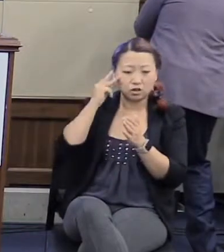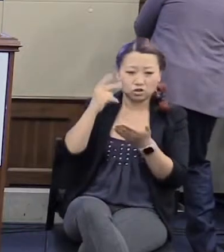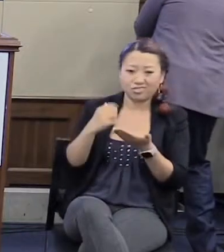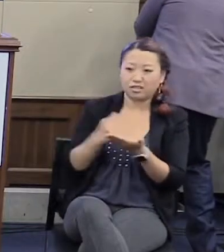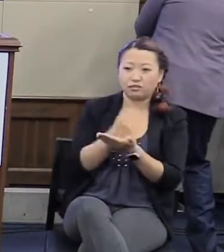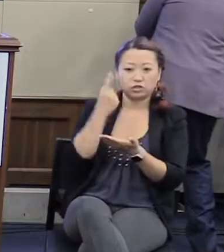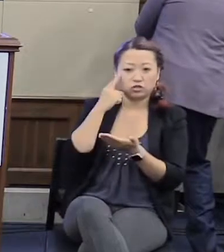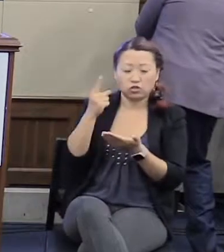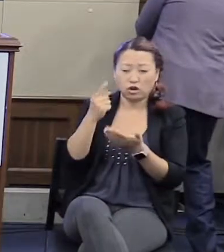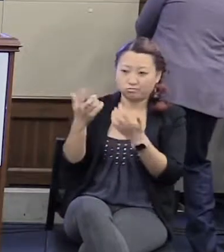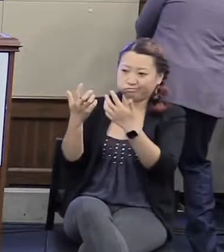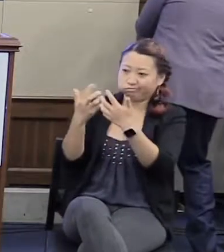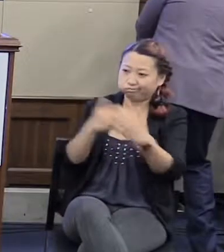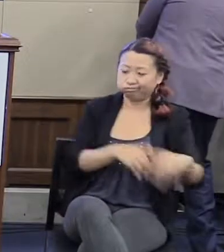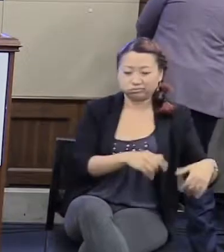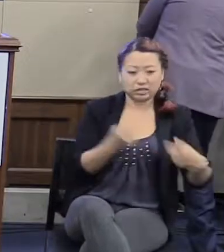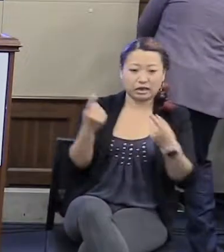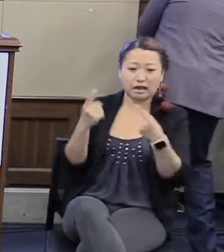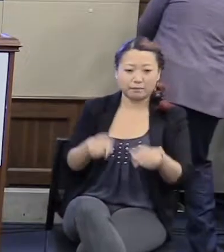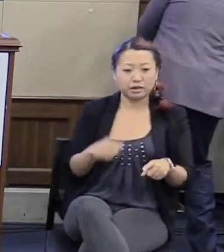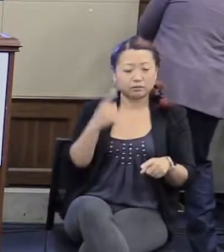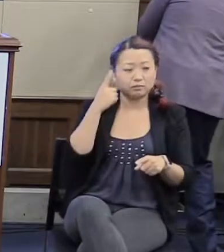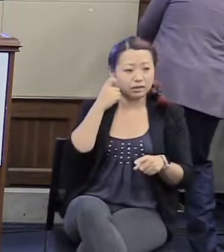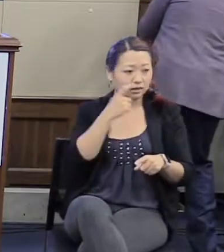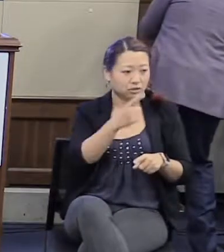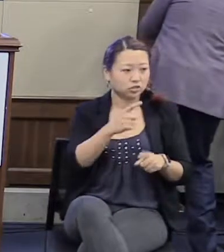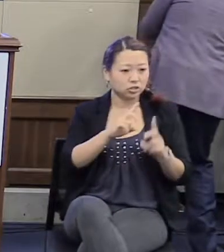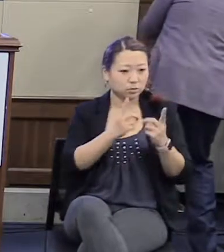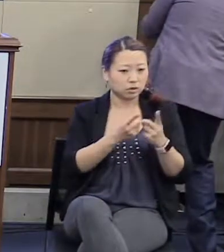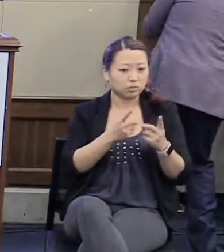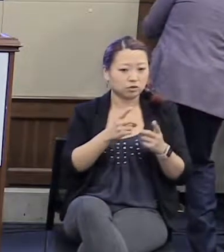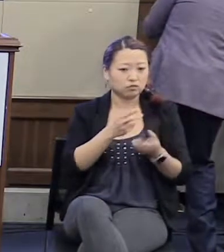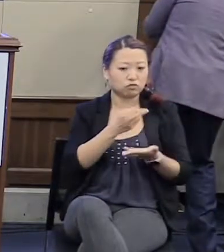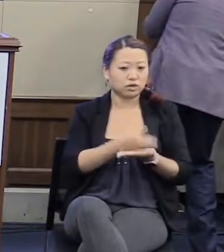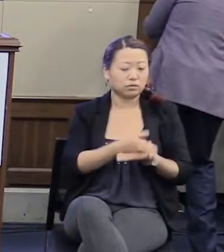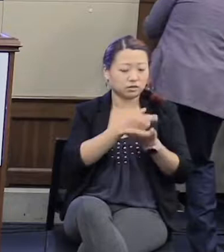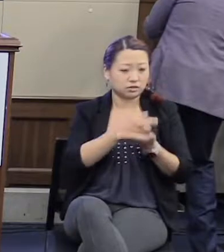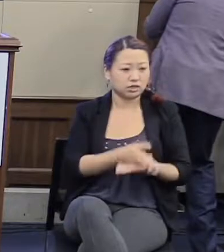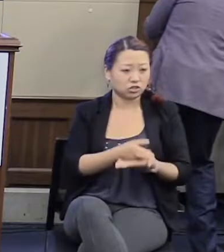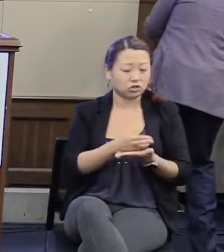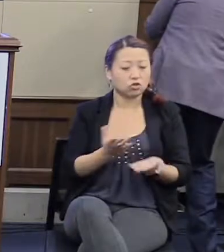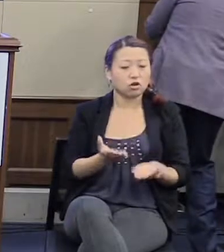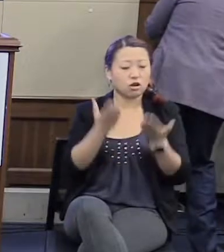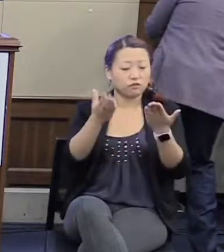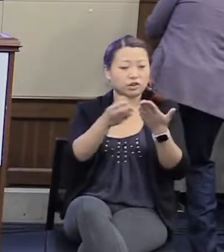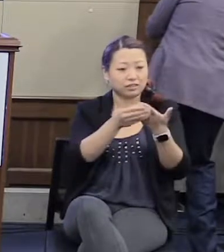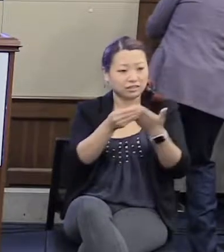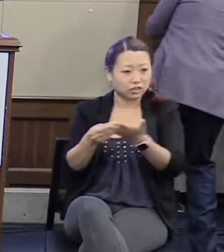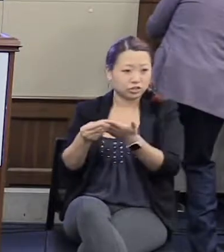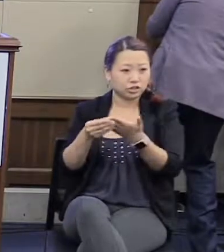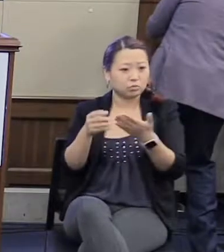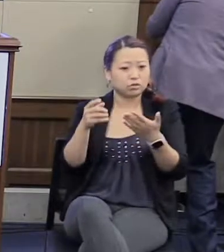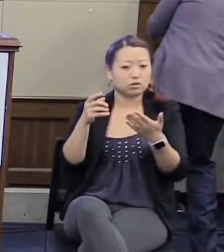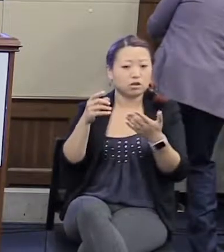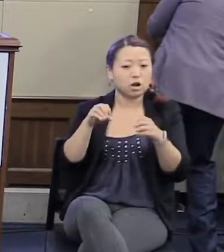had a commitment from the Department of Vocational Rehabilitation to offer leadership opportunities to its client list, which,